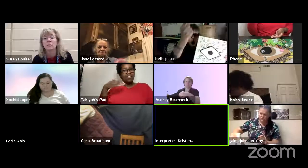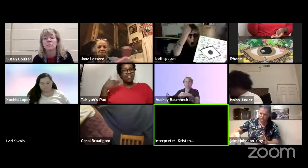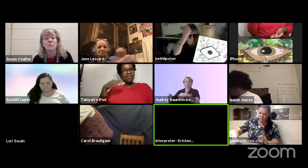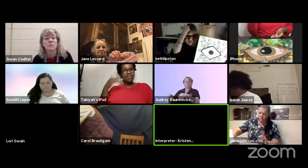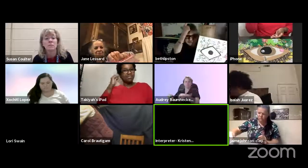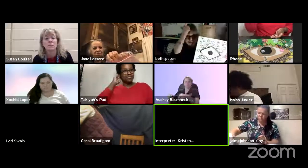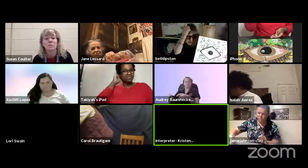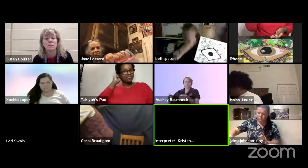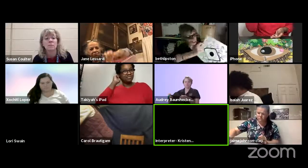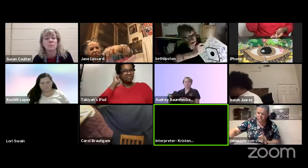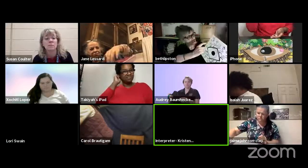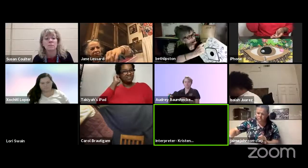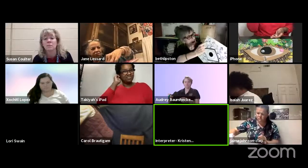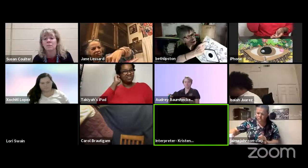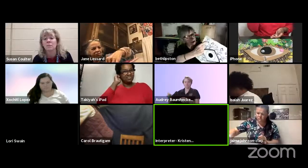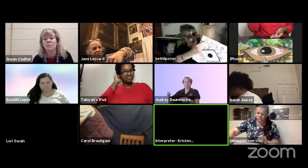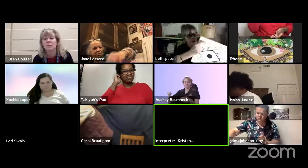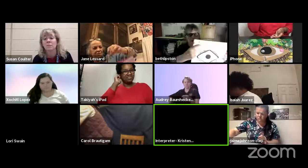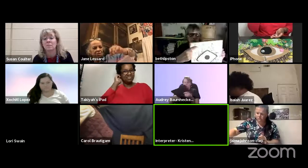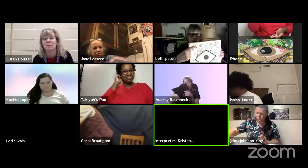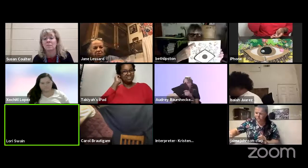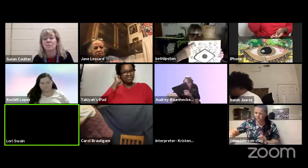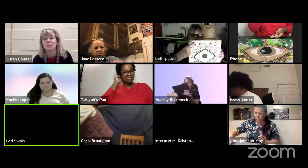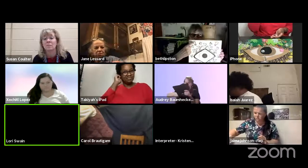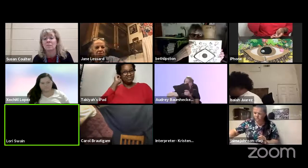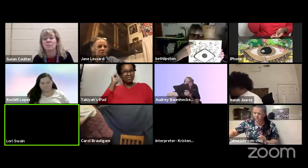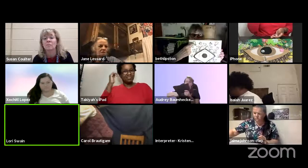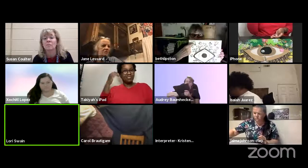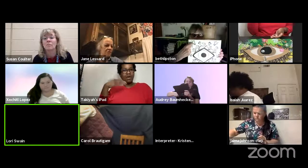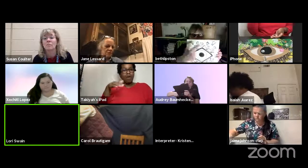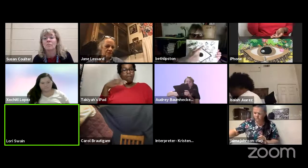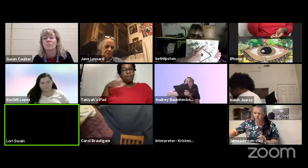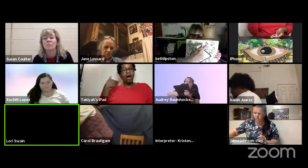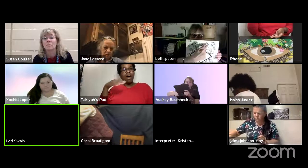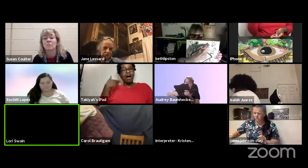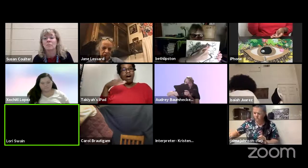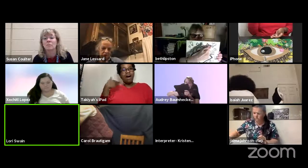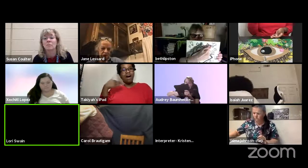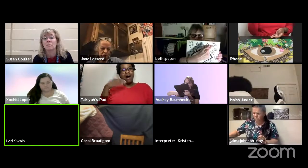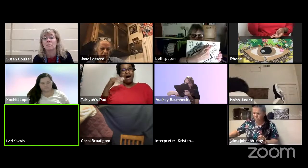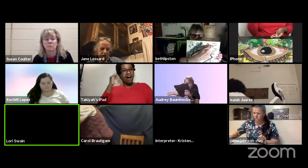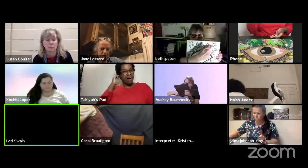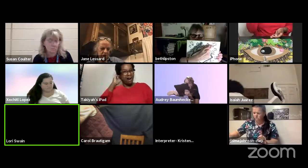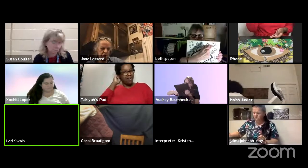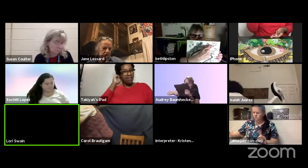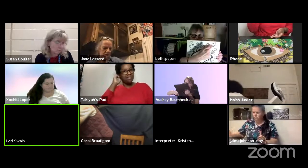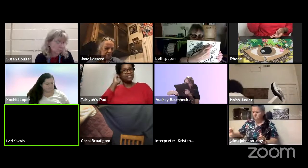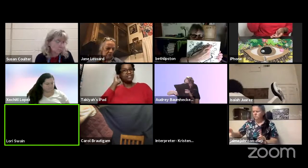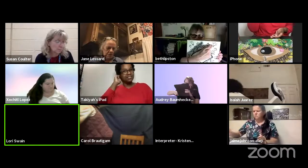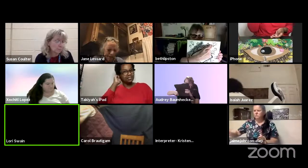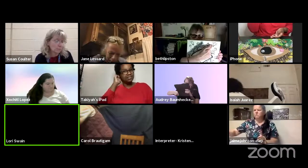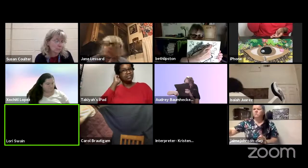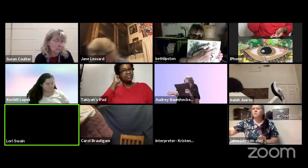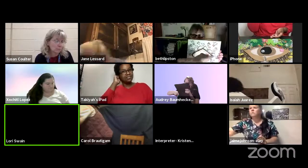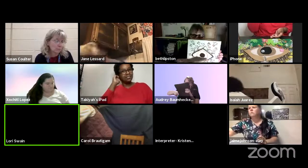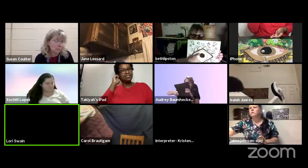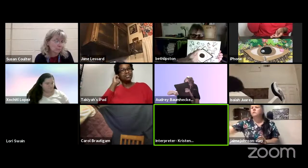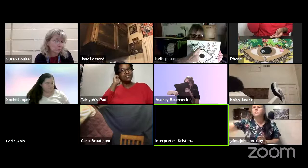visual. And so if I can see, I can understand. And so that's why I have the light bulb here. Oh, look at